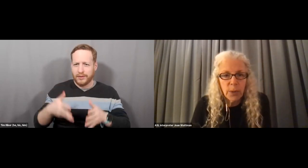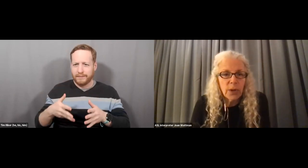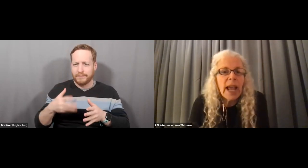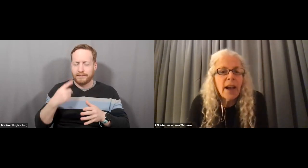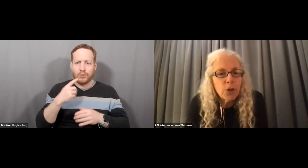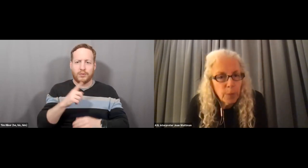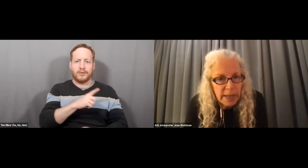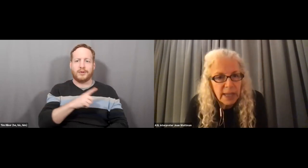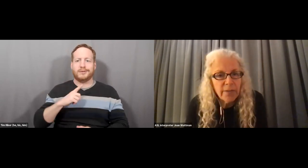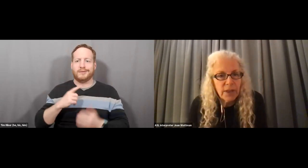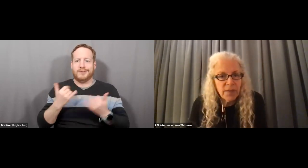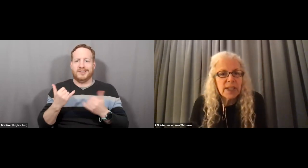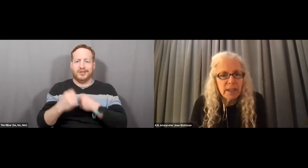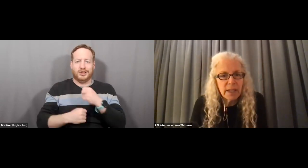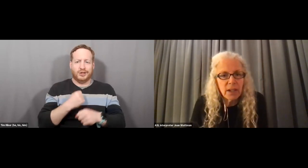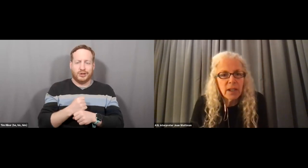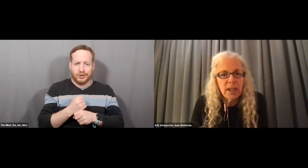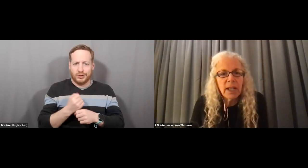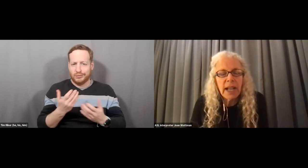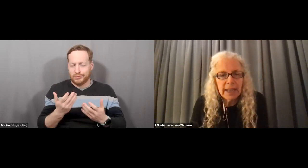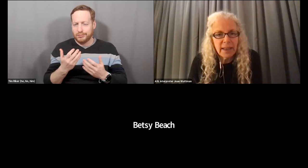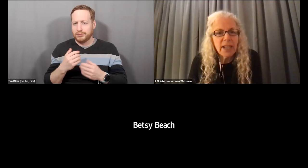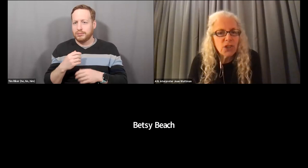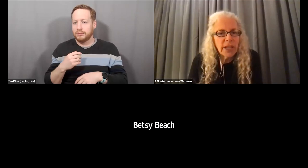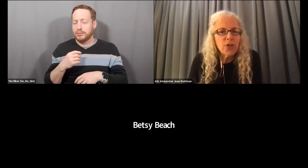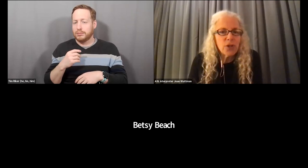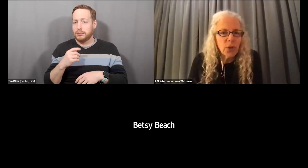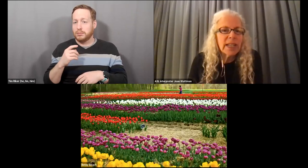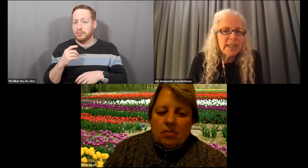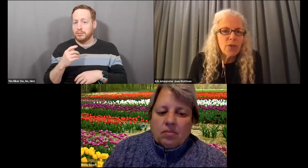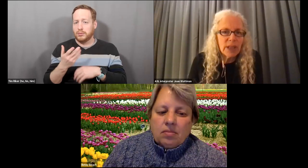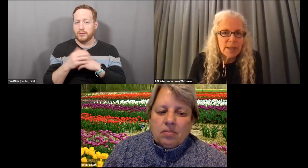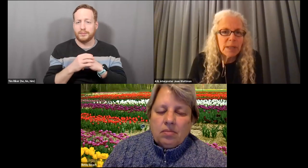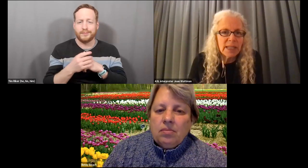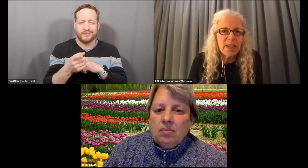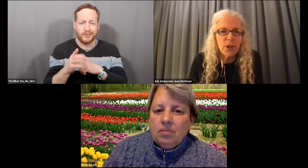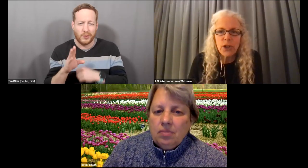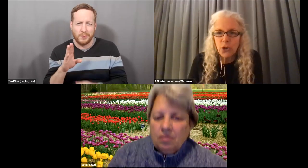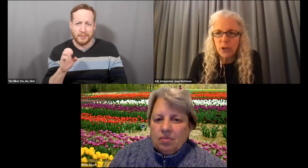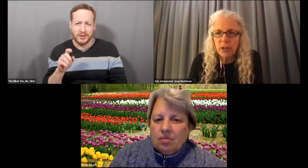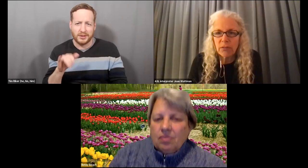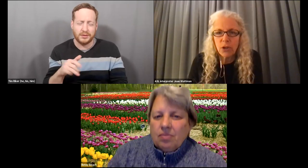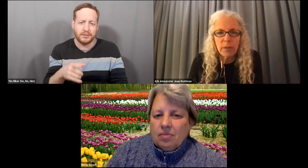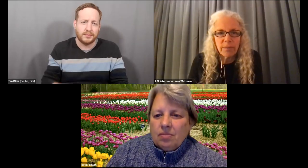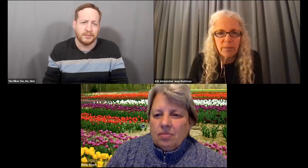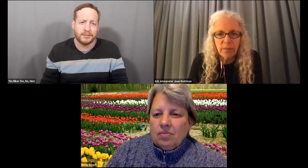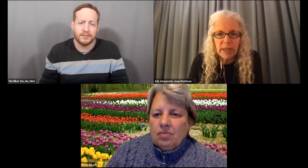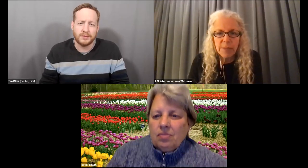only have 2 months left of the fiscal year, and the legislature is only considering these bills in the very short term. Yes,